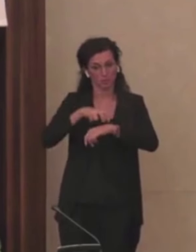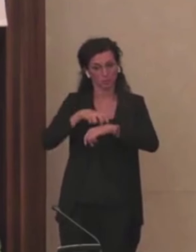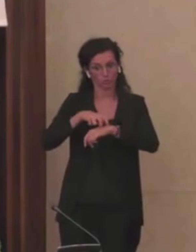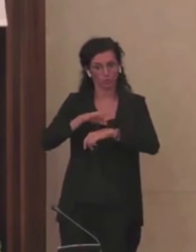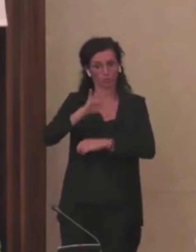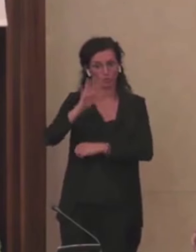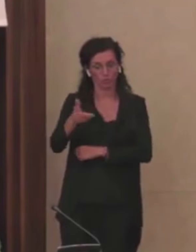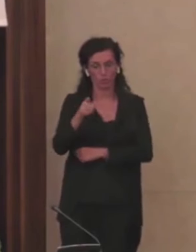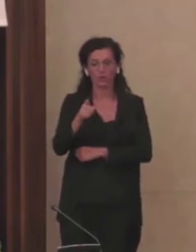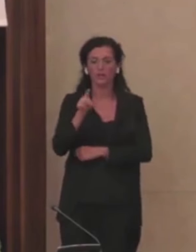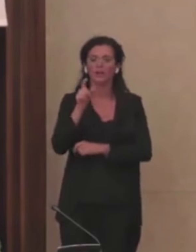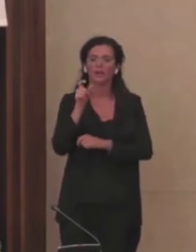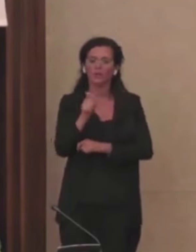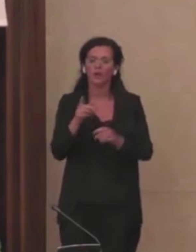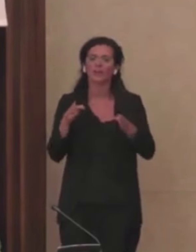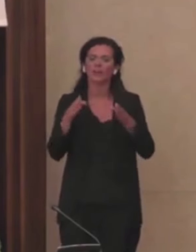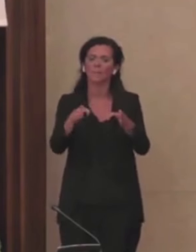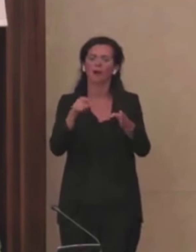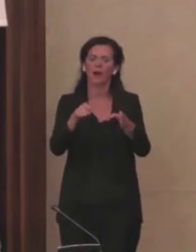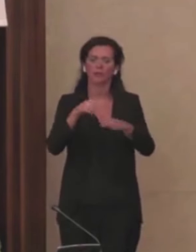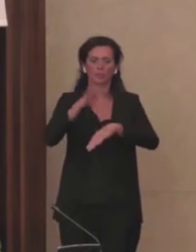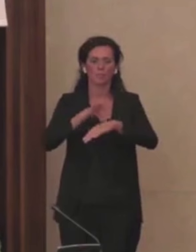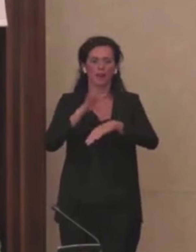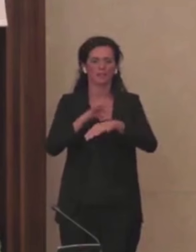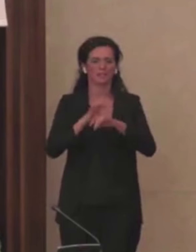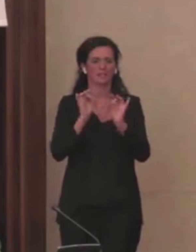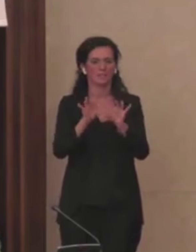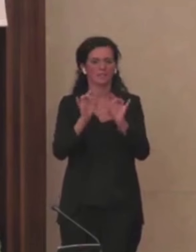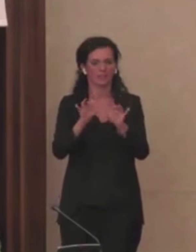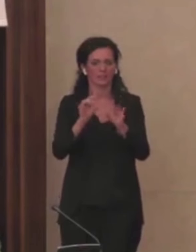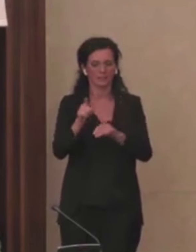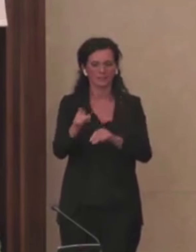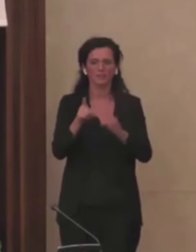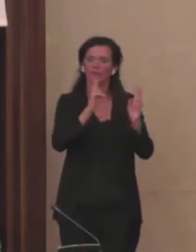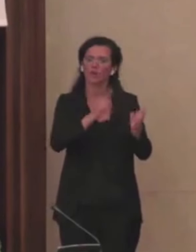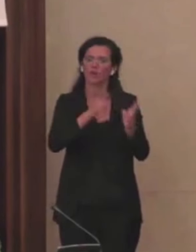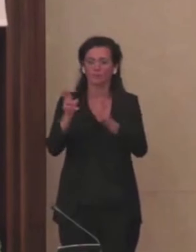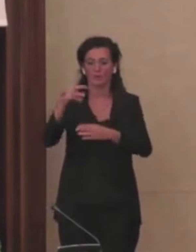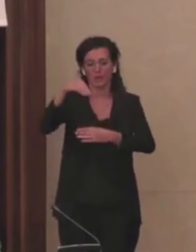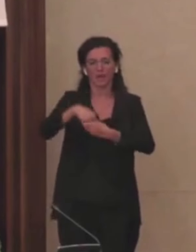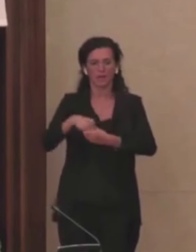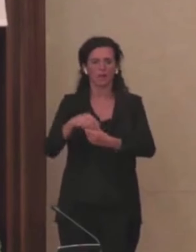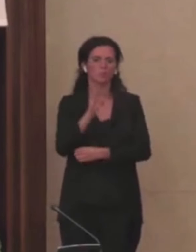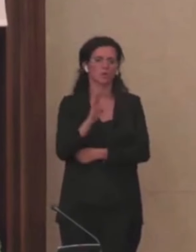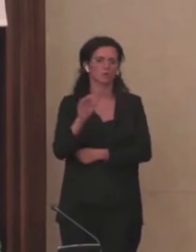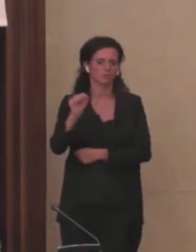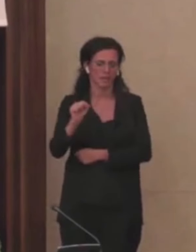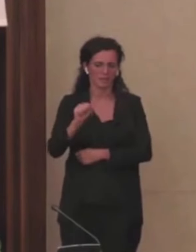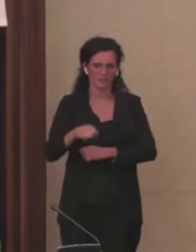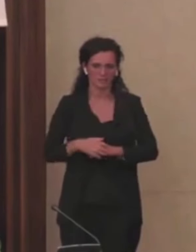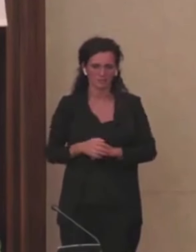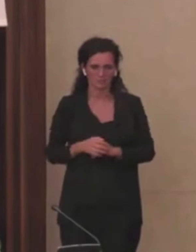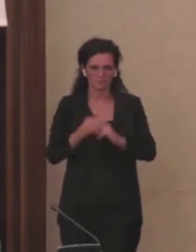the director of the infective diseases department in Buenos Aires.